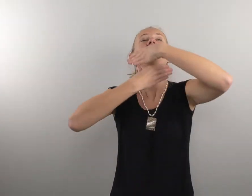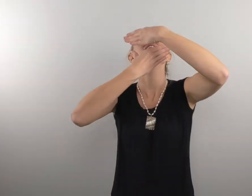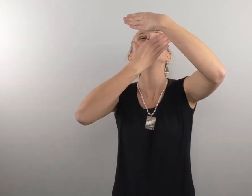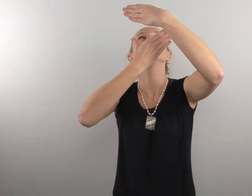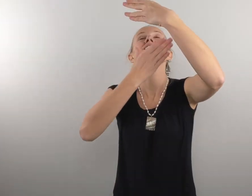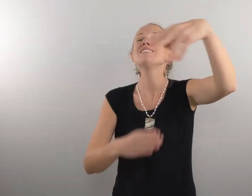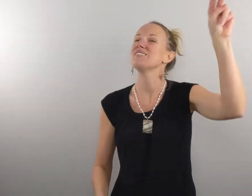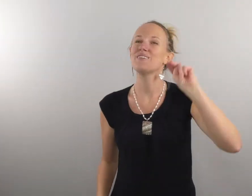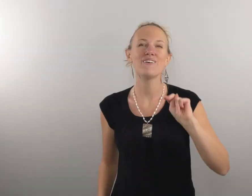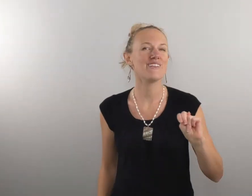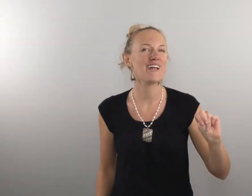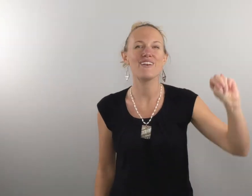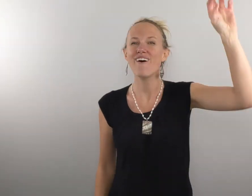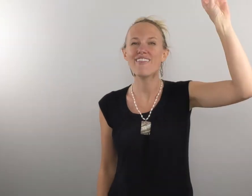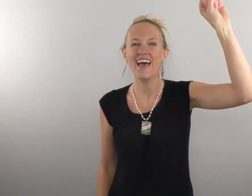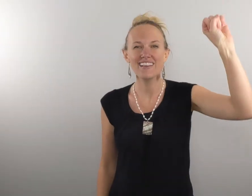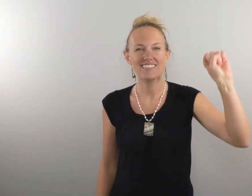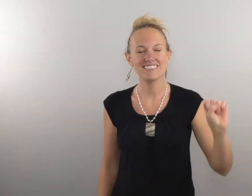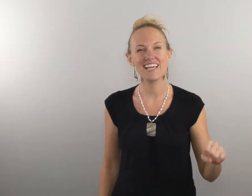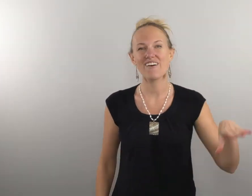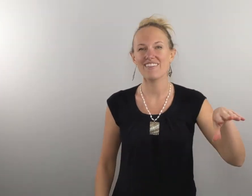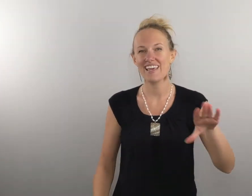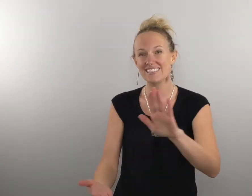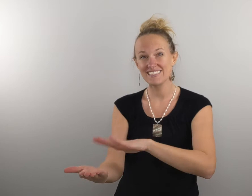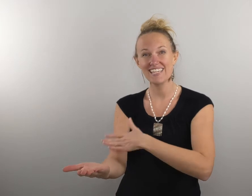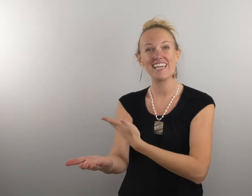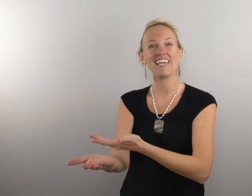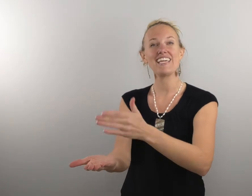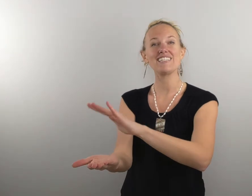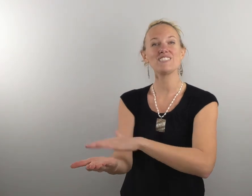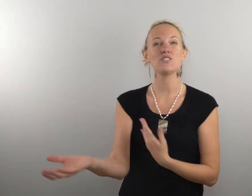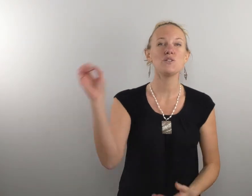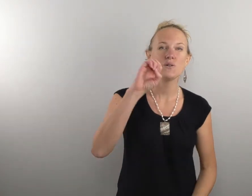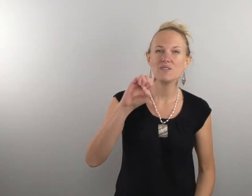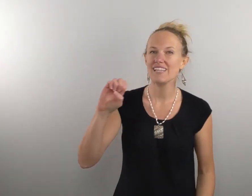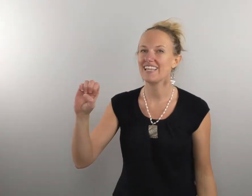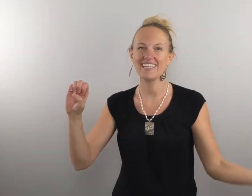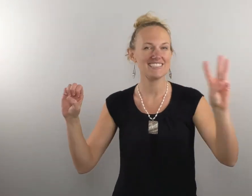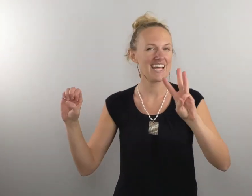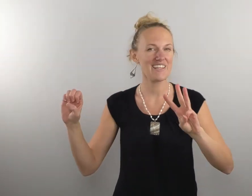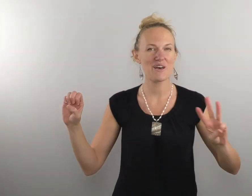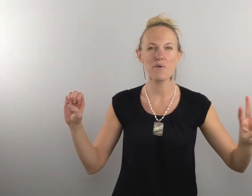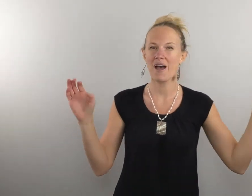Shout to the north and the south, sing to the east and the west.